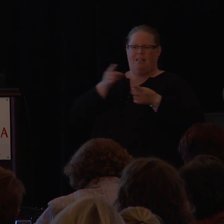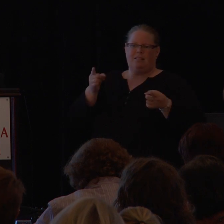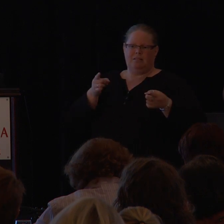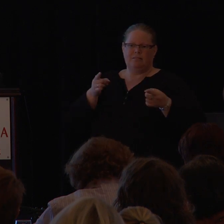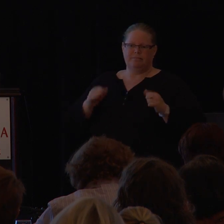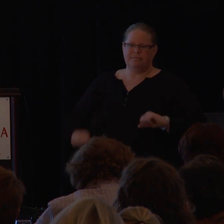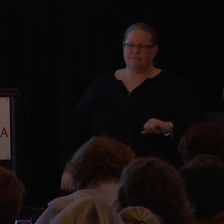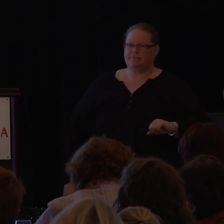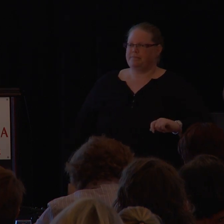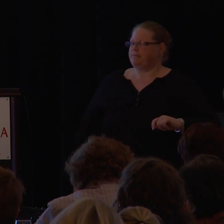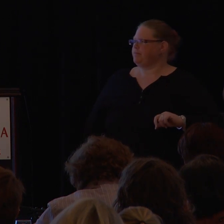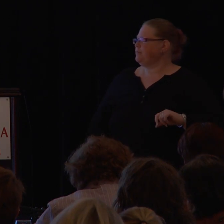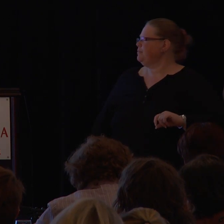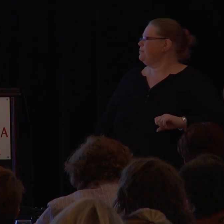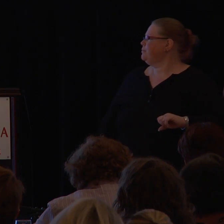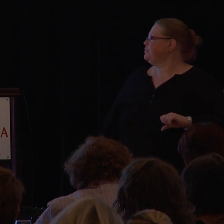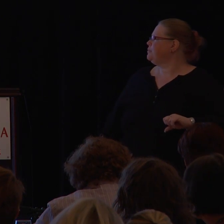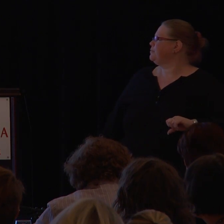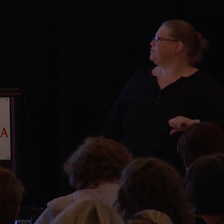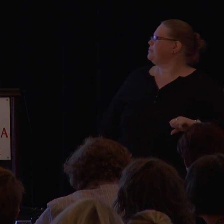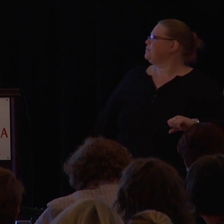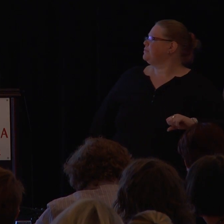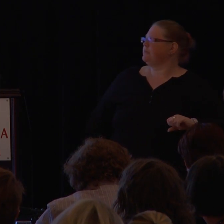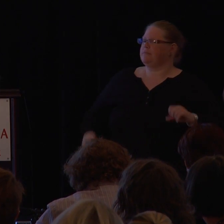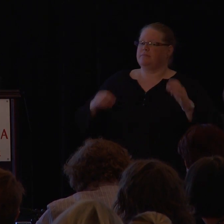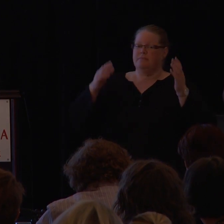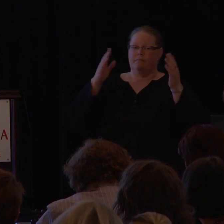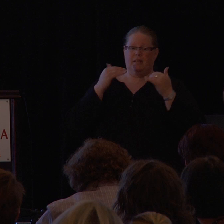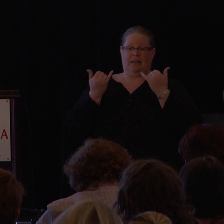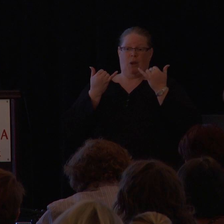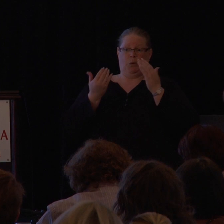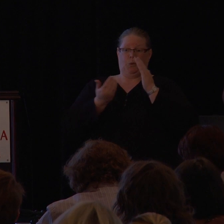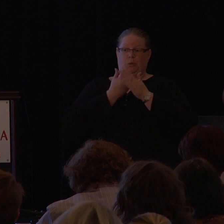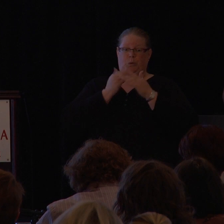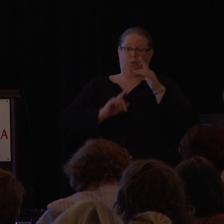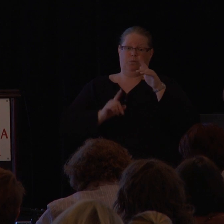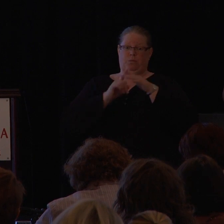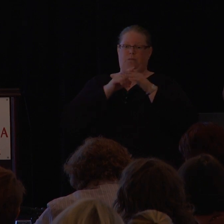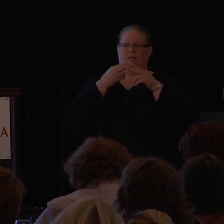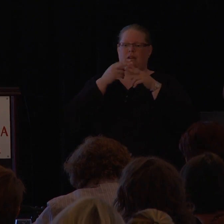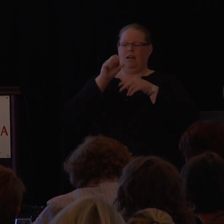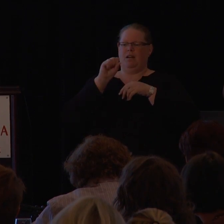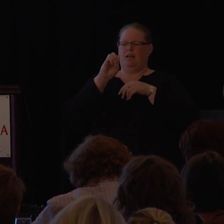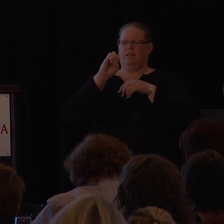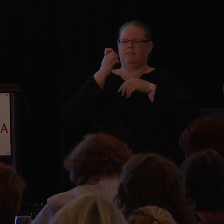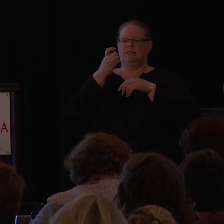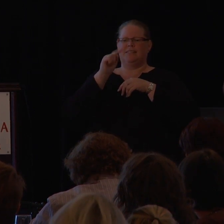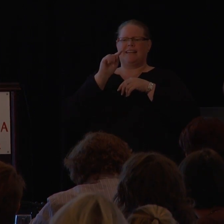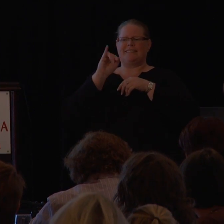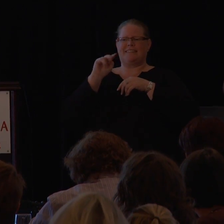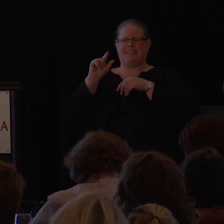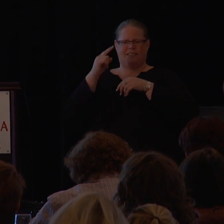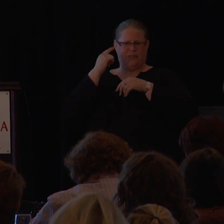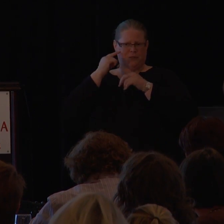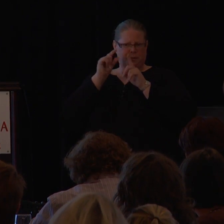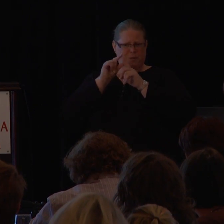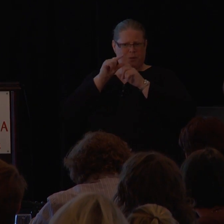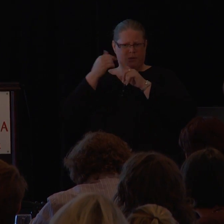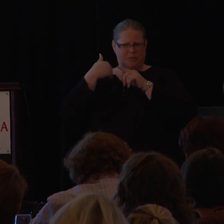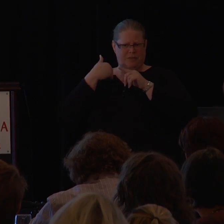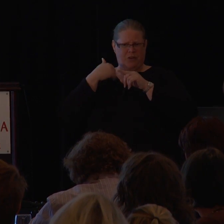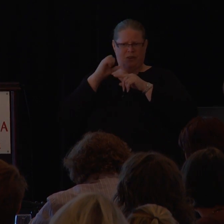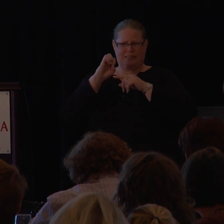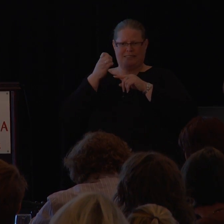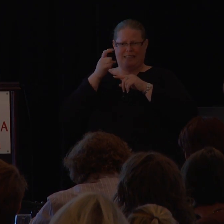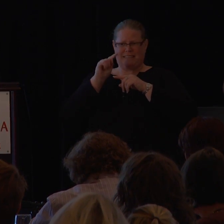Another issue that is surprisingly prevalent is the issue of sexting, and probably most of you have heard about that, but